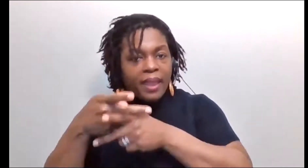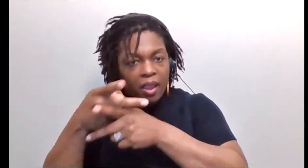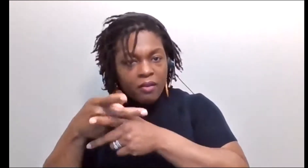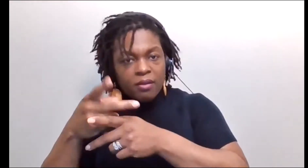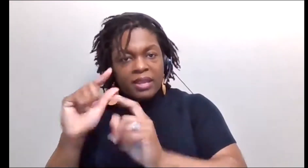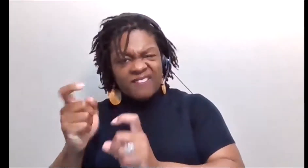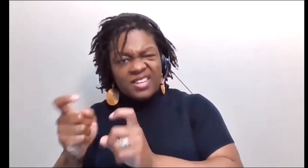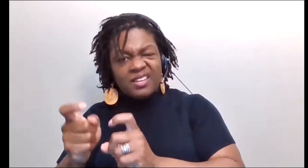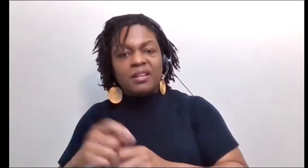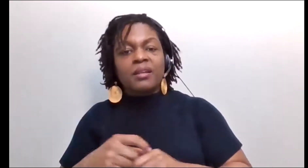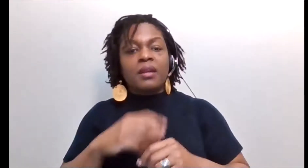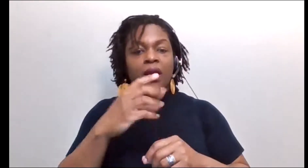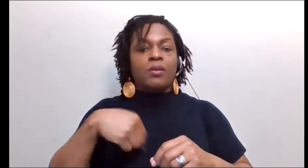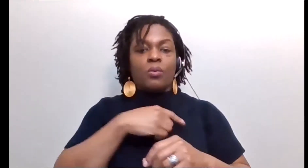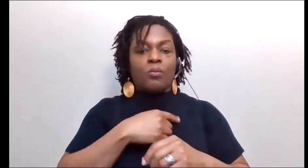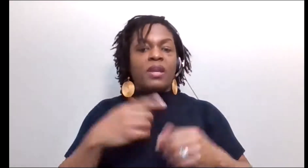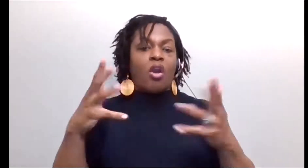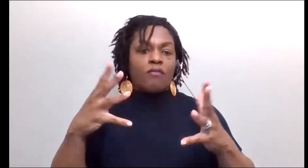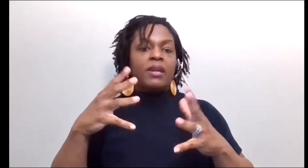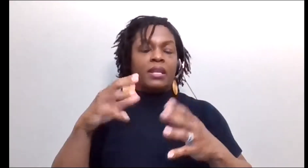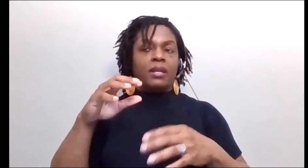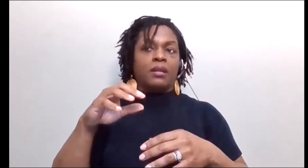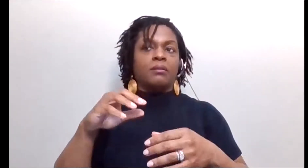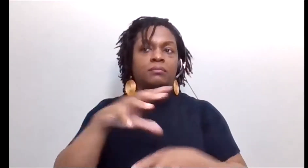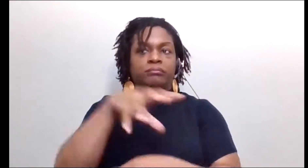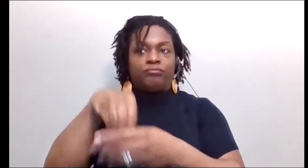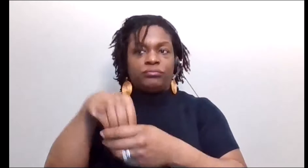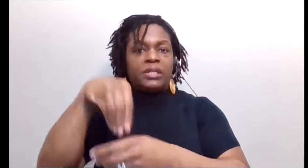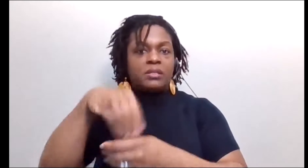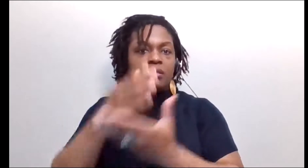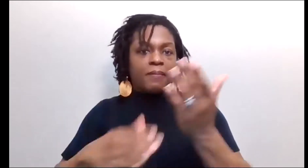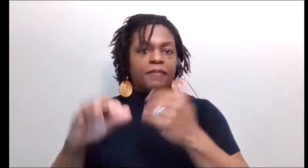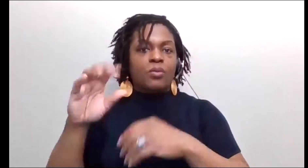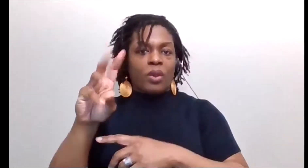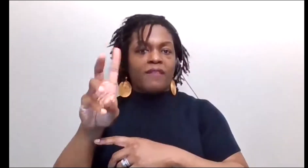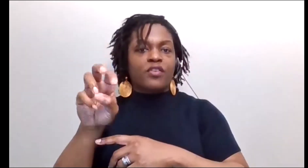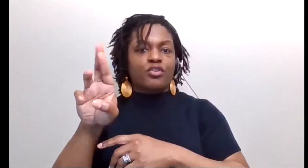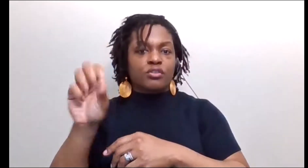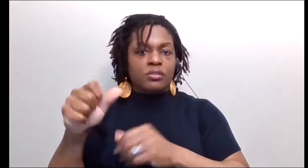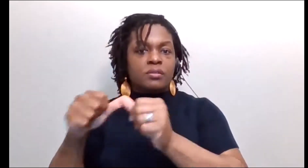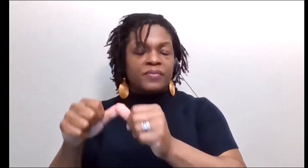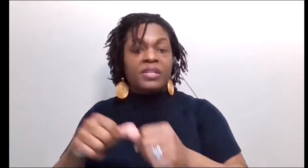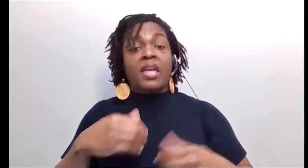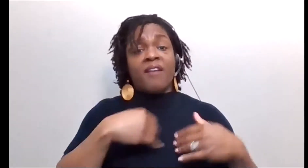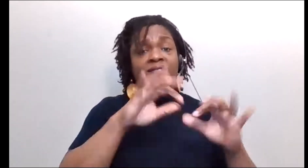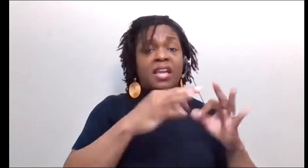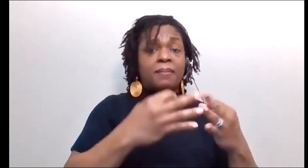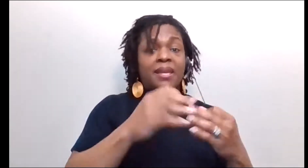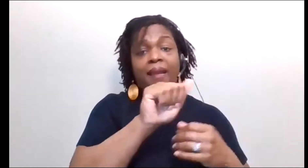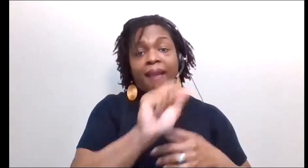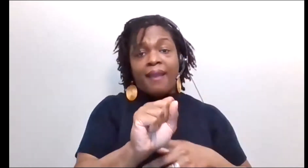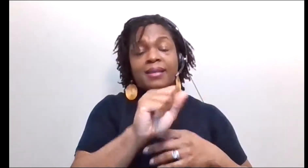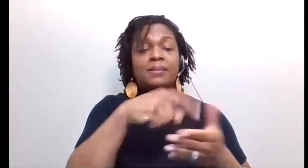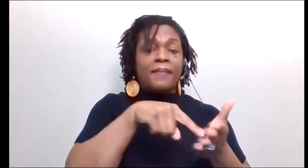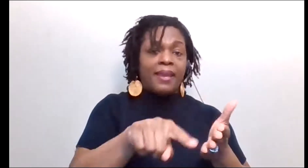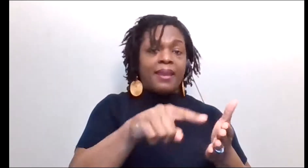in permanently into some of the waivers. There was the family as paid caregiver, which was slightly different than what was